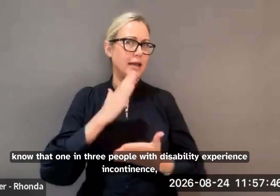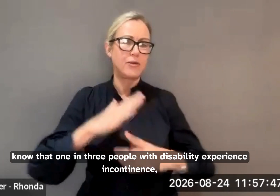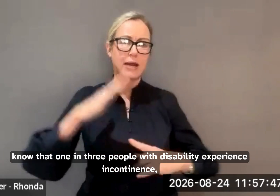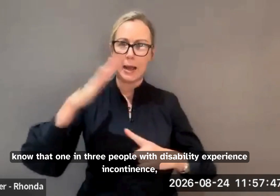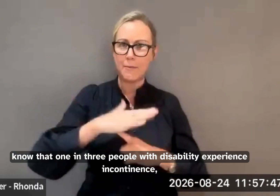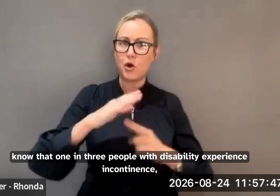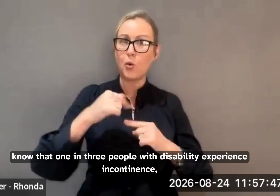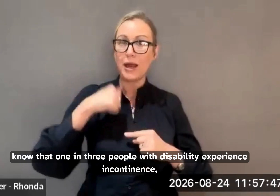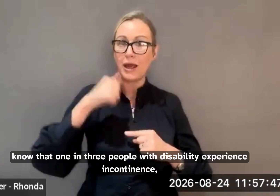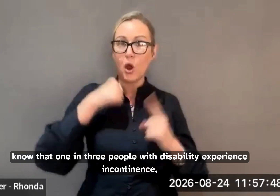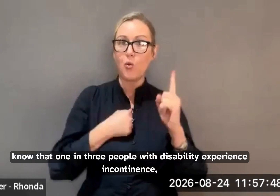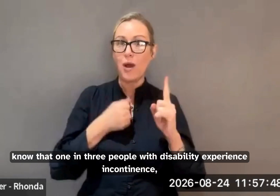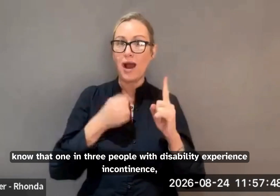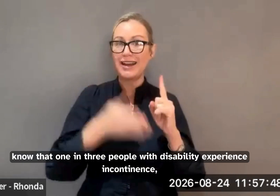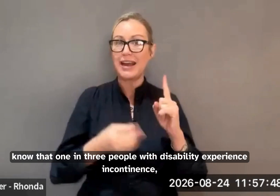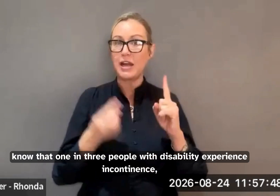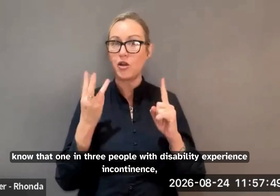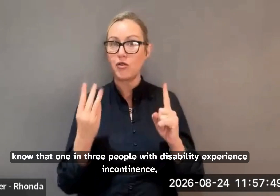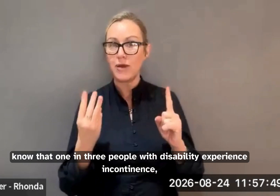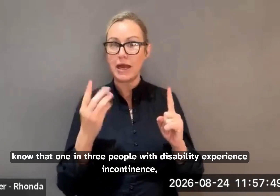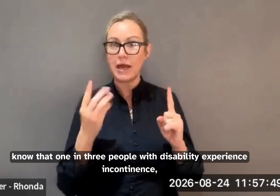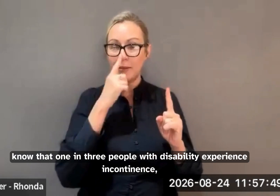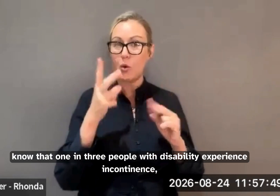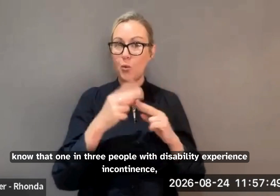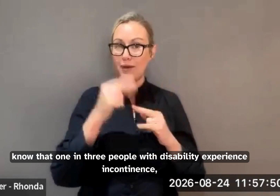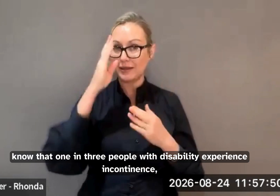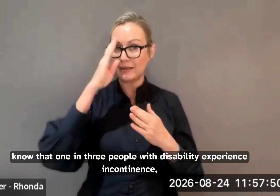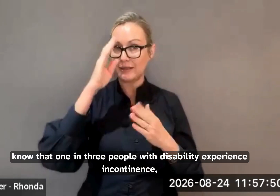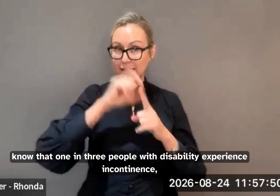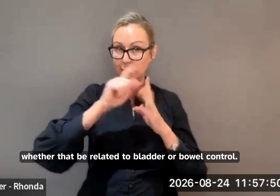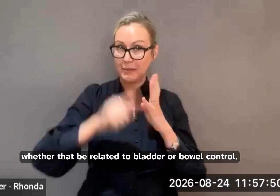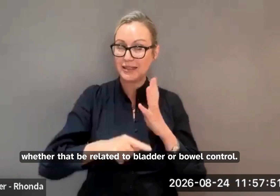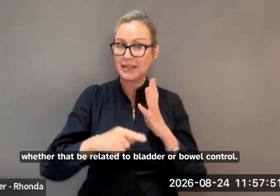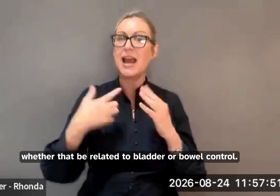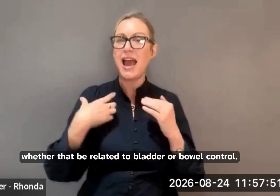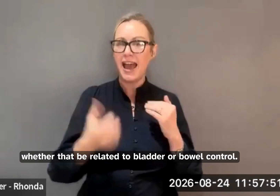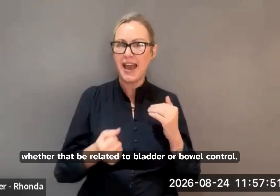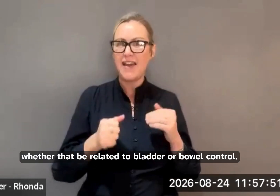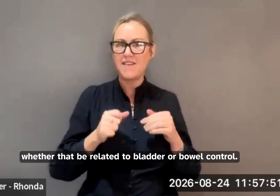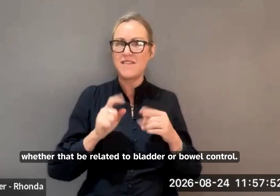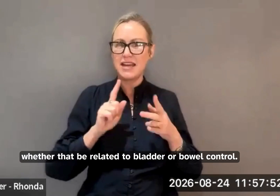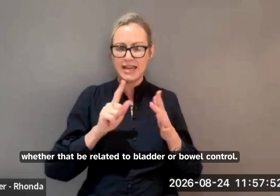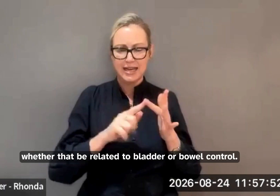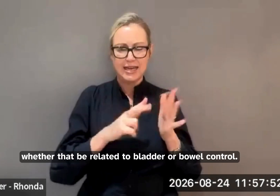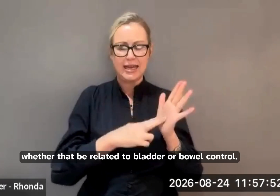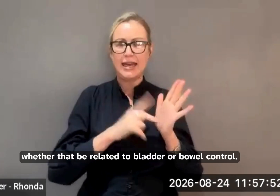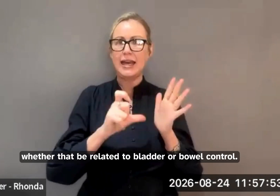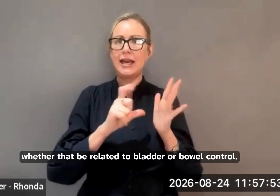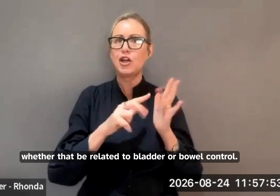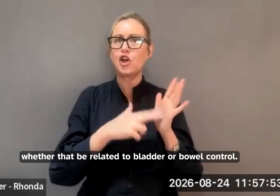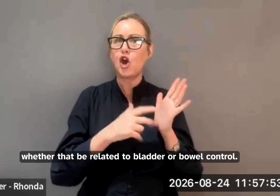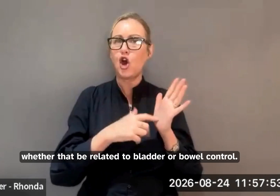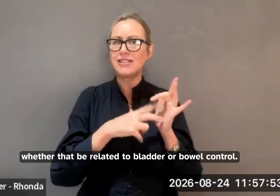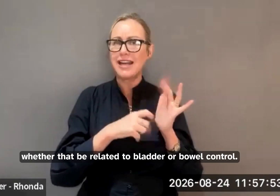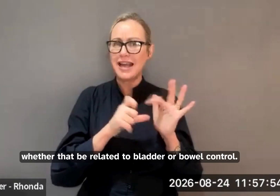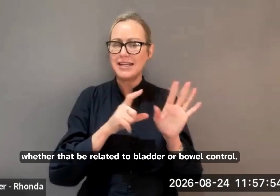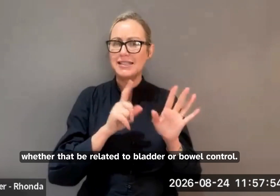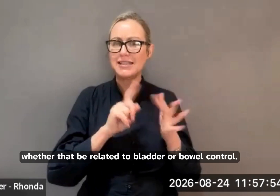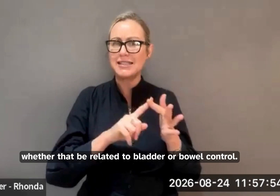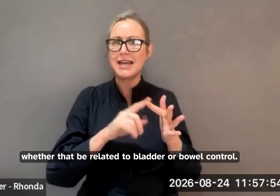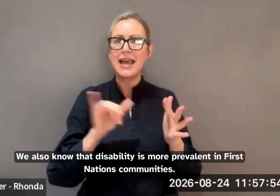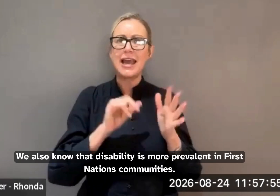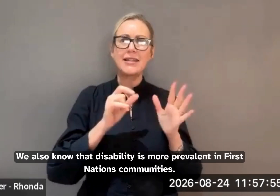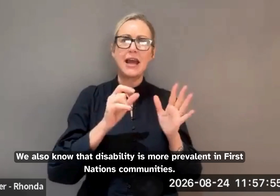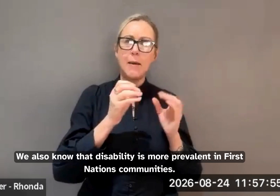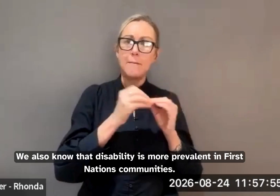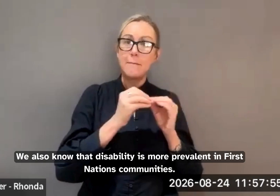in 3 people with disability experience incontinence, whether that be related to bladder or bowel